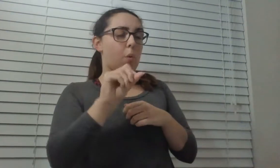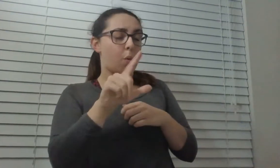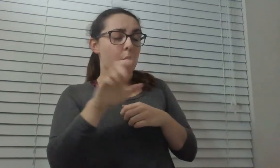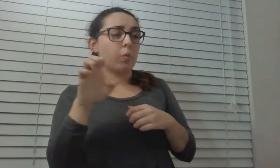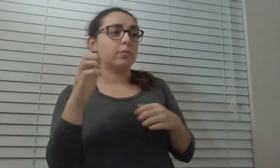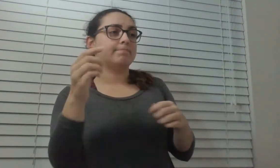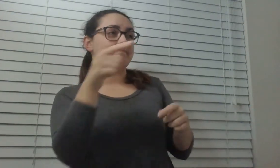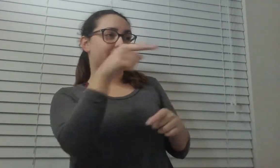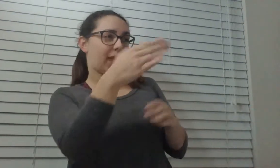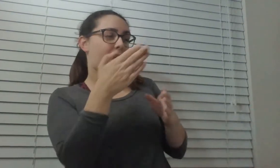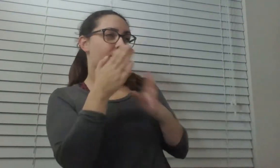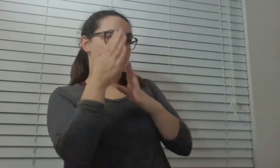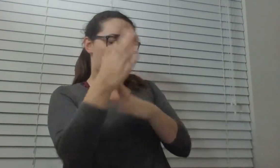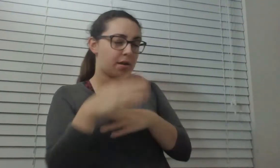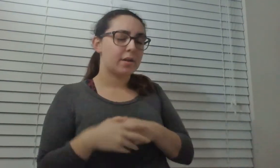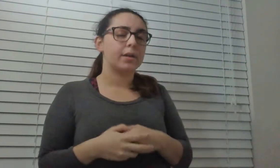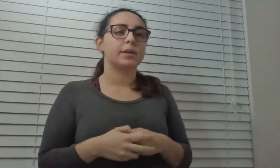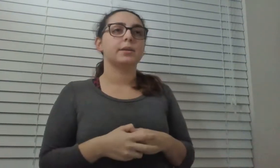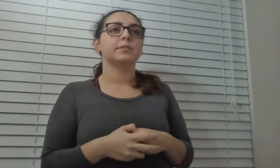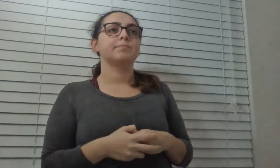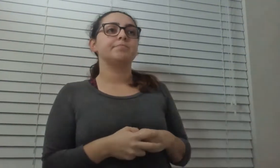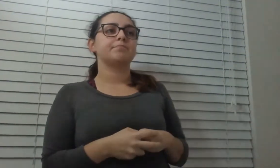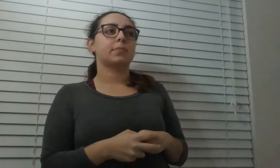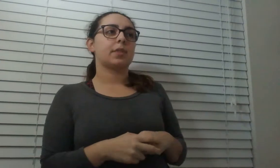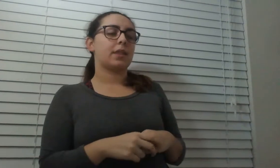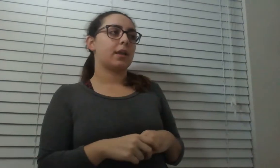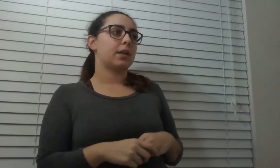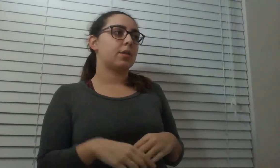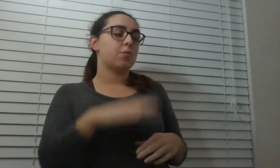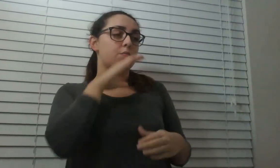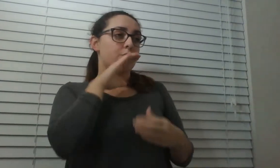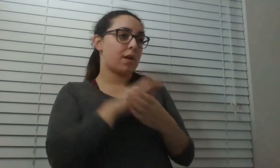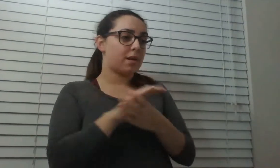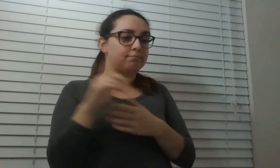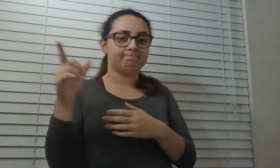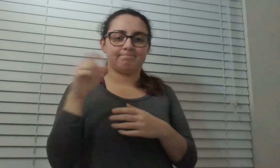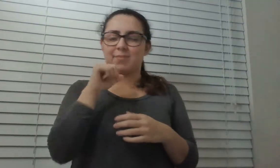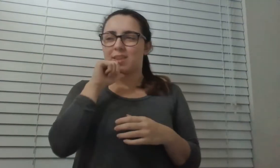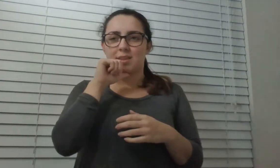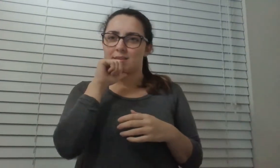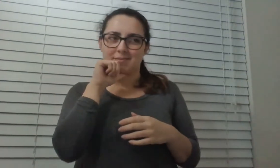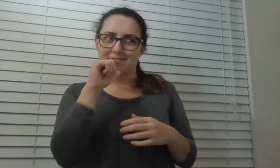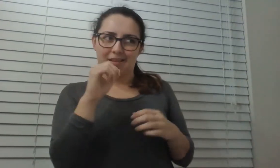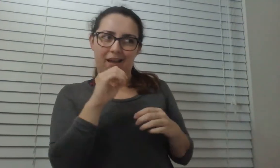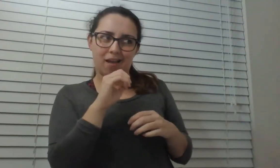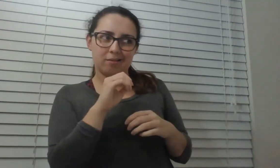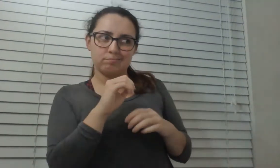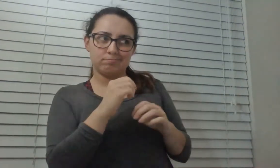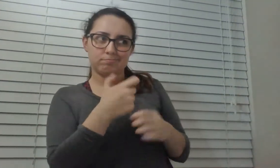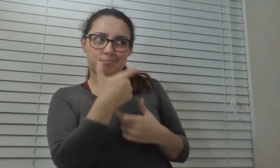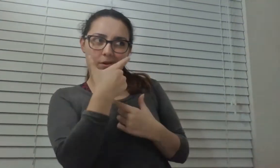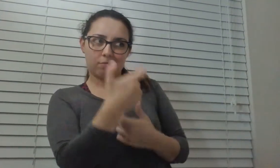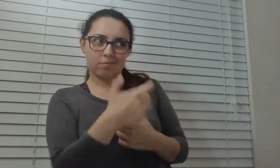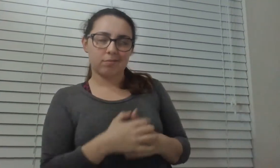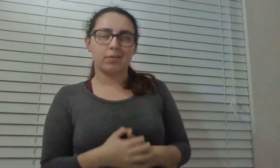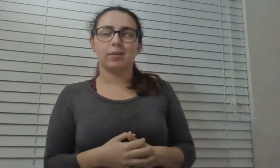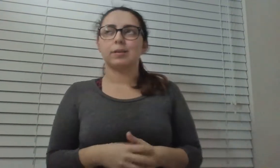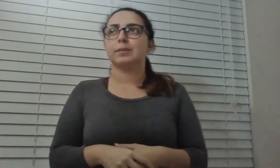cool. But not magic. Cool doesn't cut it. The chair over there belonged to the Empress Dowager of China, the last